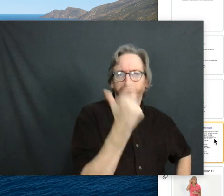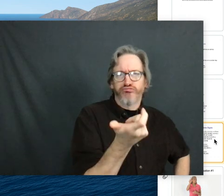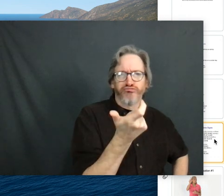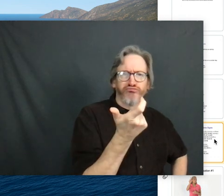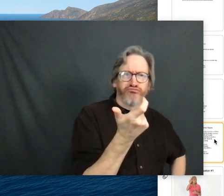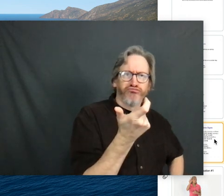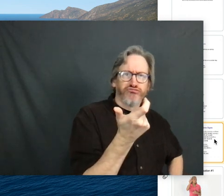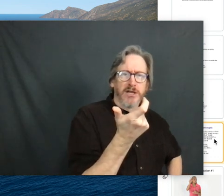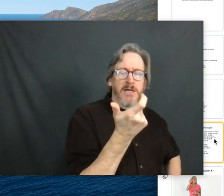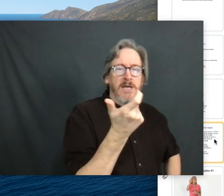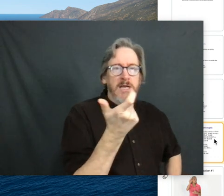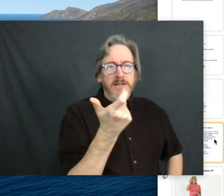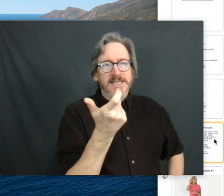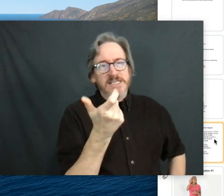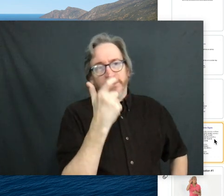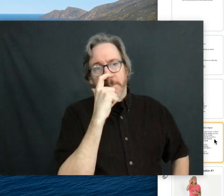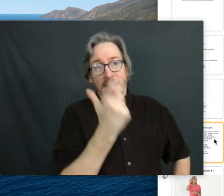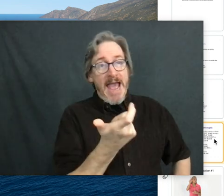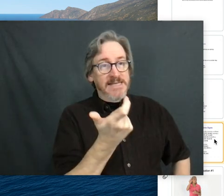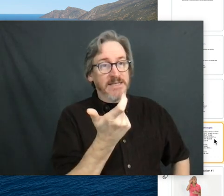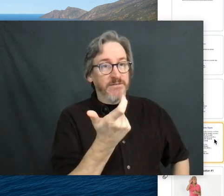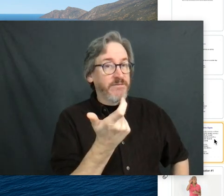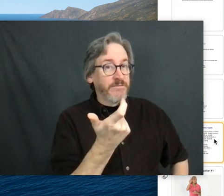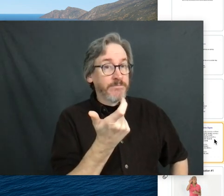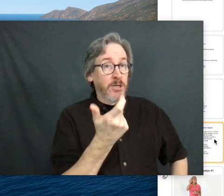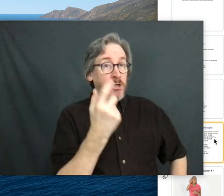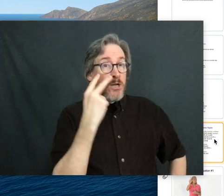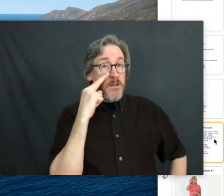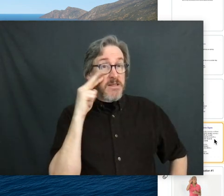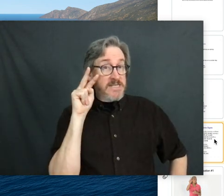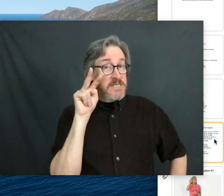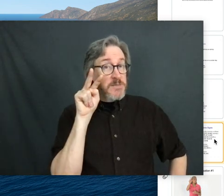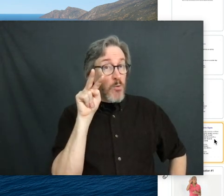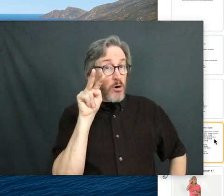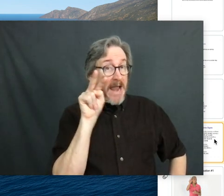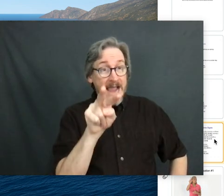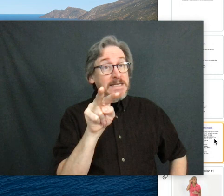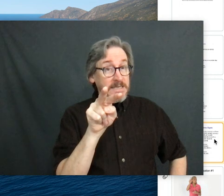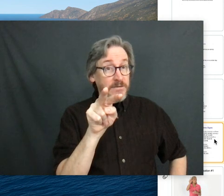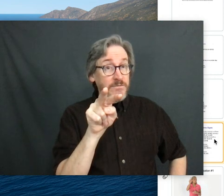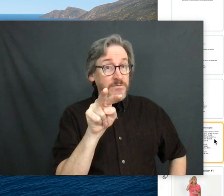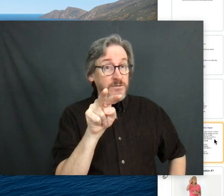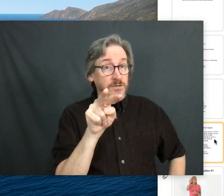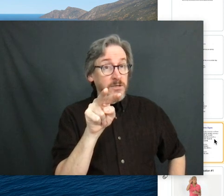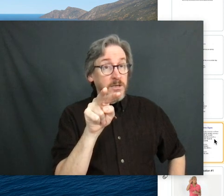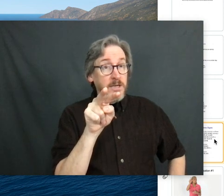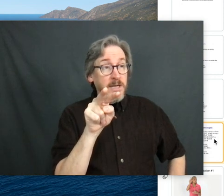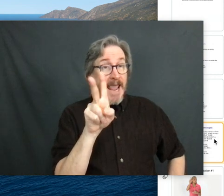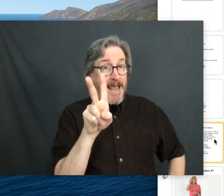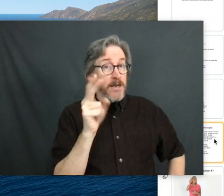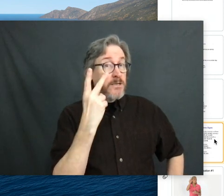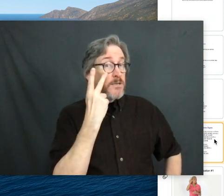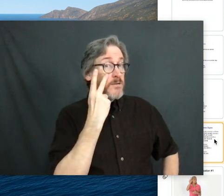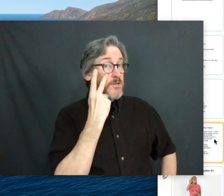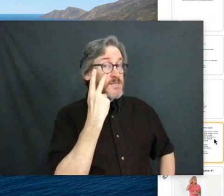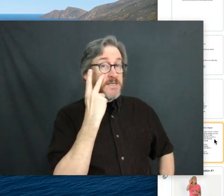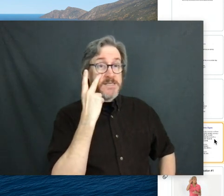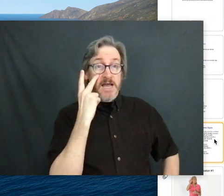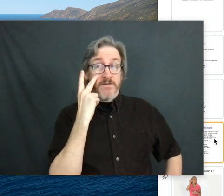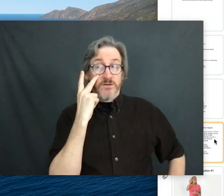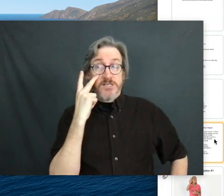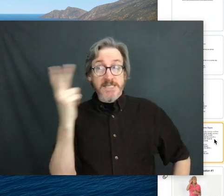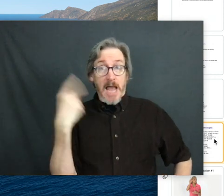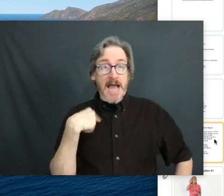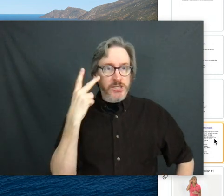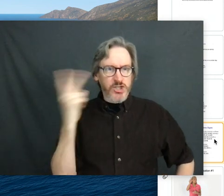watch. This is very passive. This is more active. And you'll see the